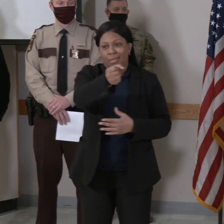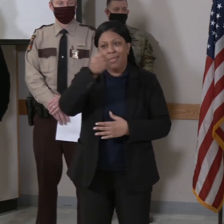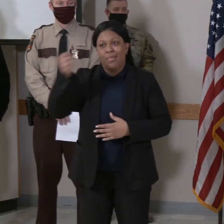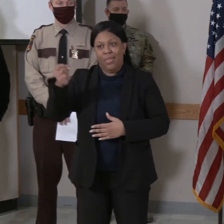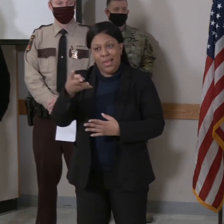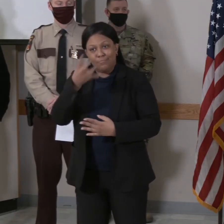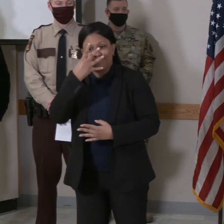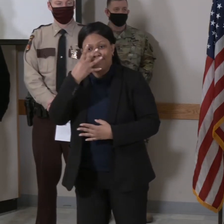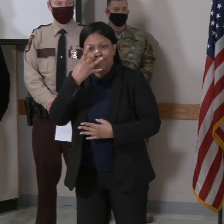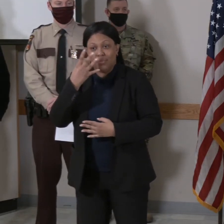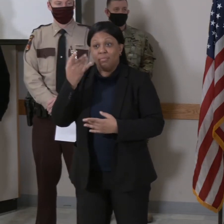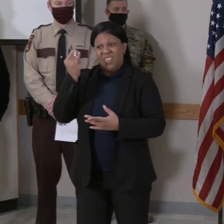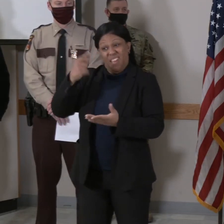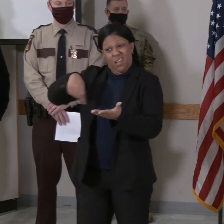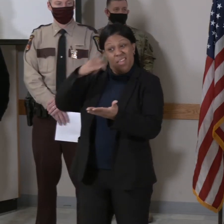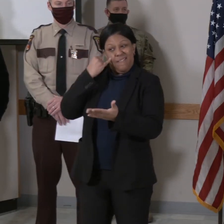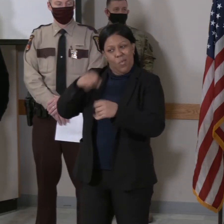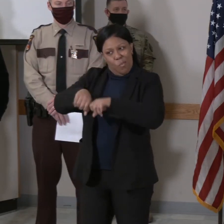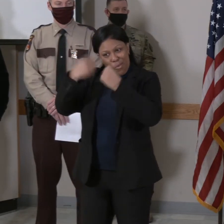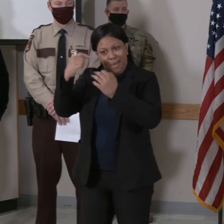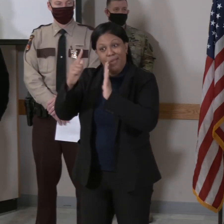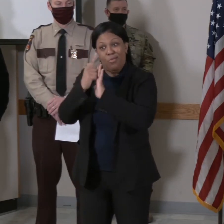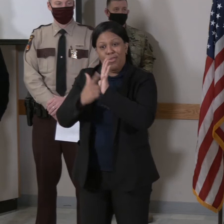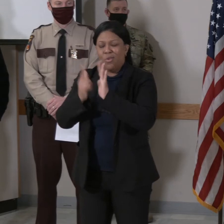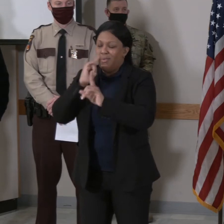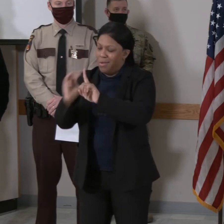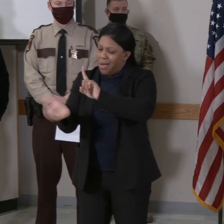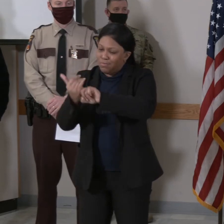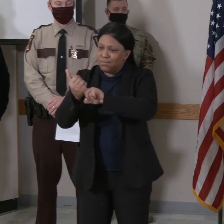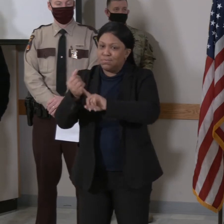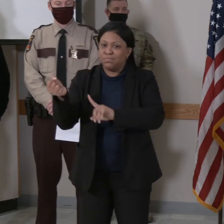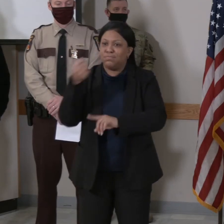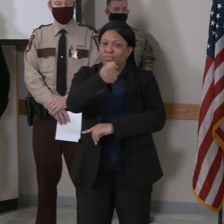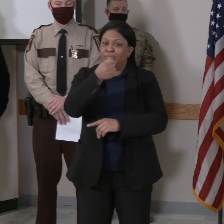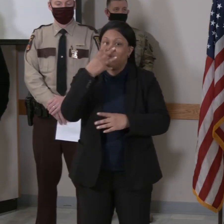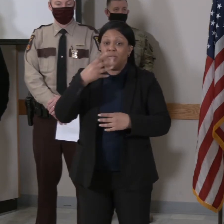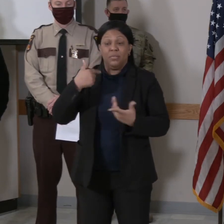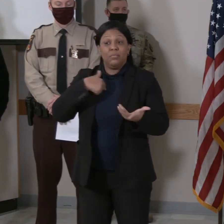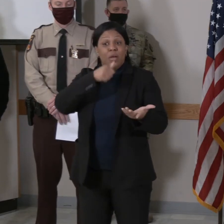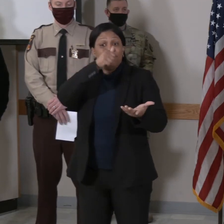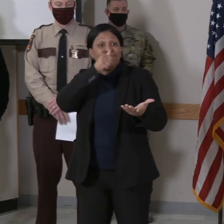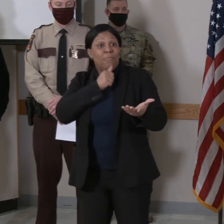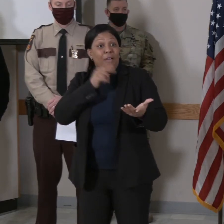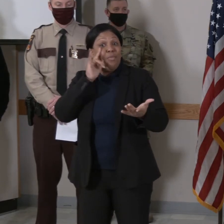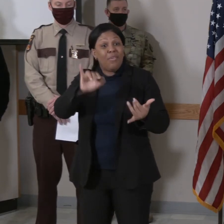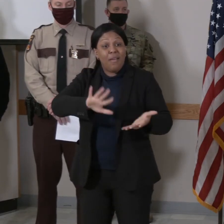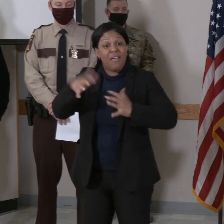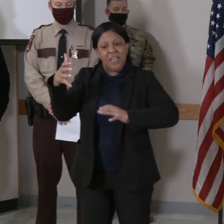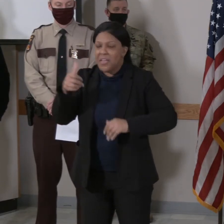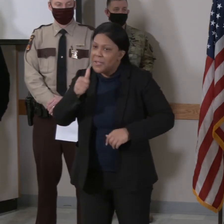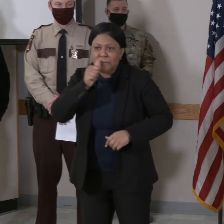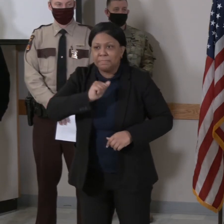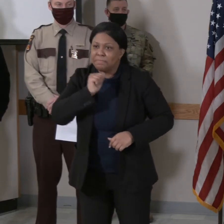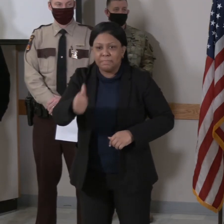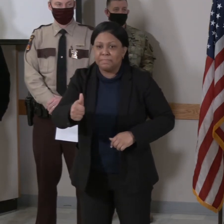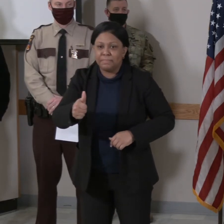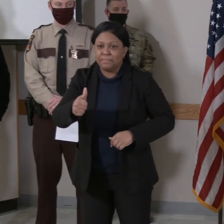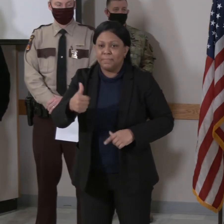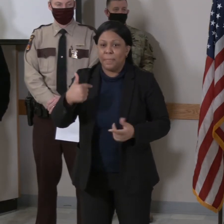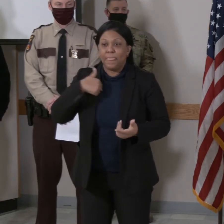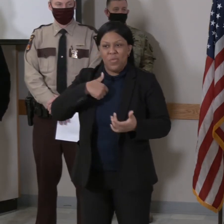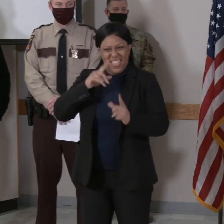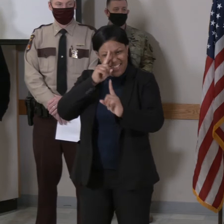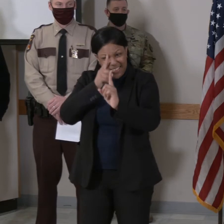law. We're not going to tolerate disorder. But it's important to note, we're in this to make sure the process goes on like it